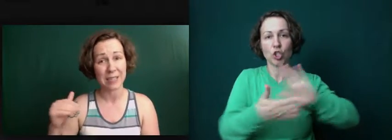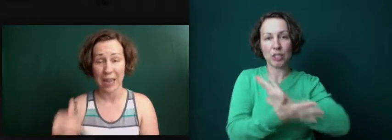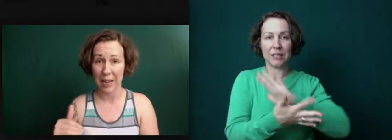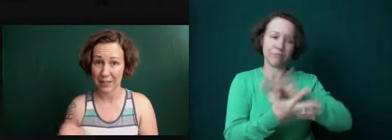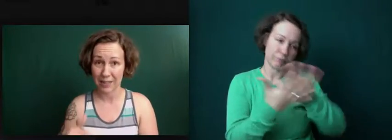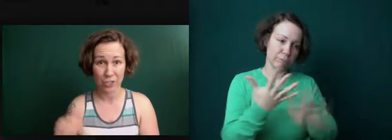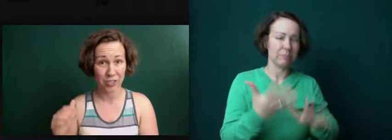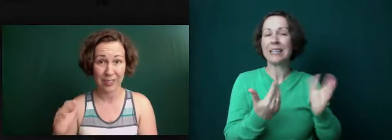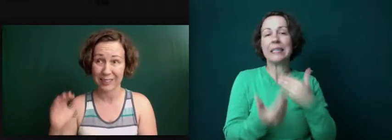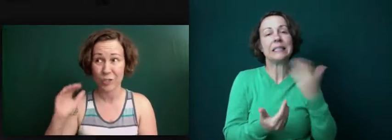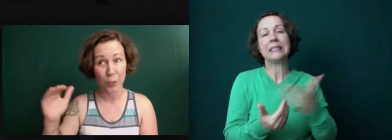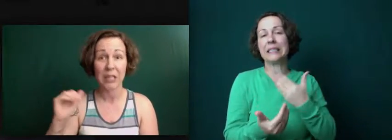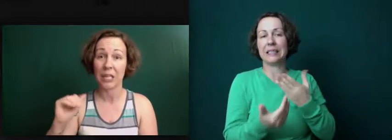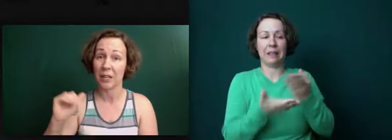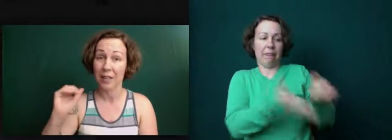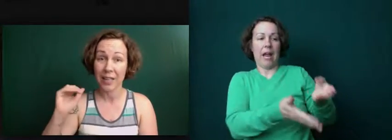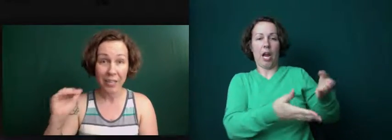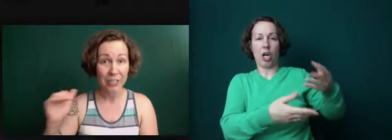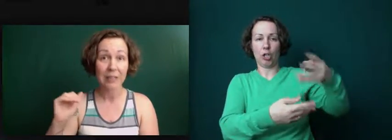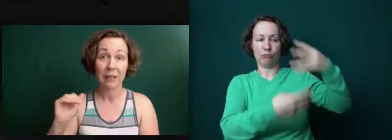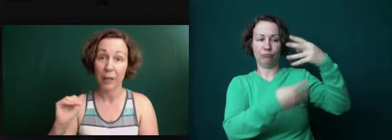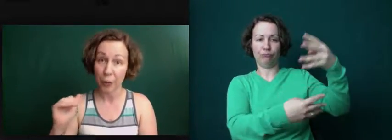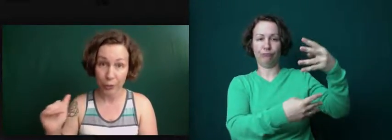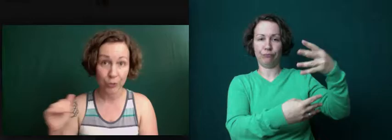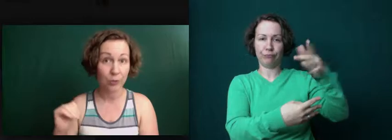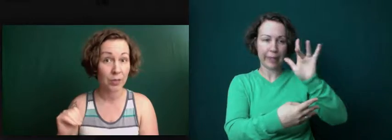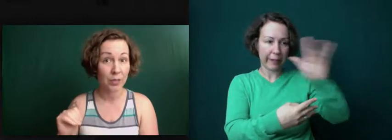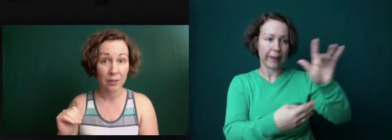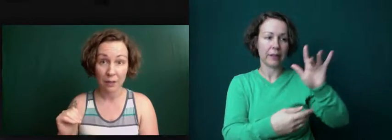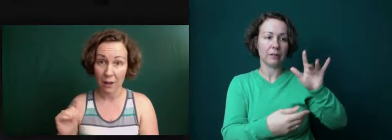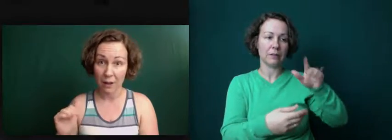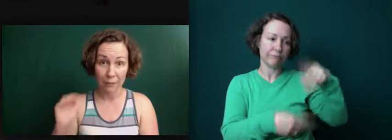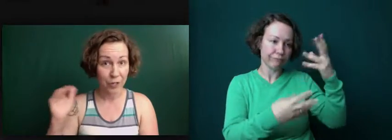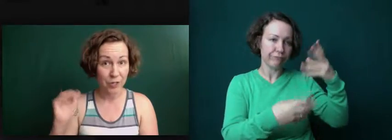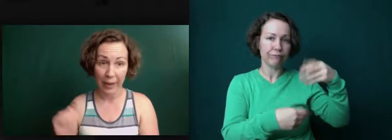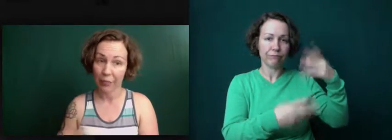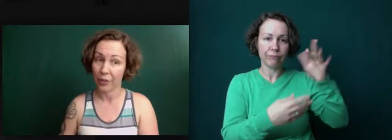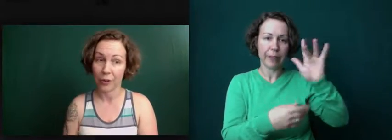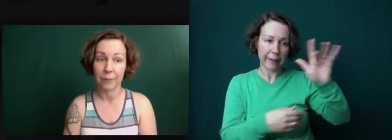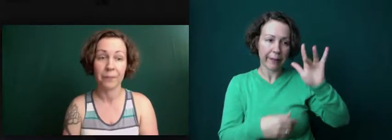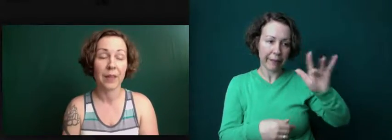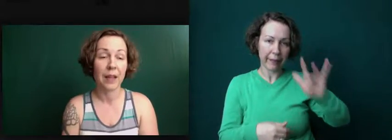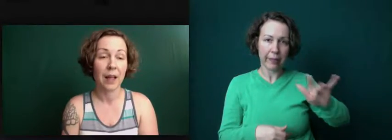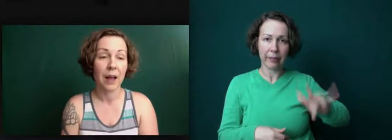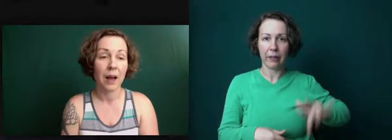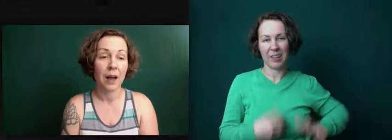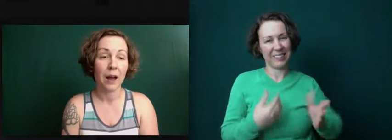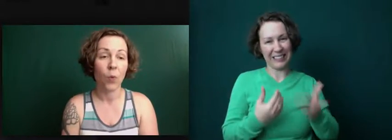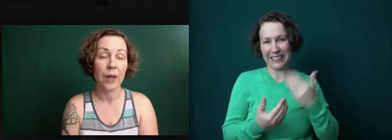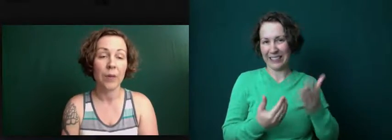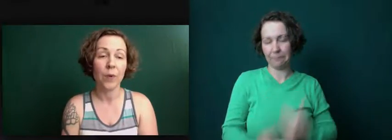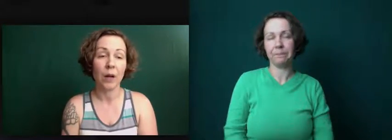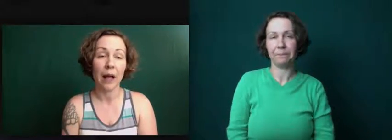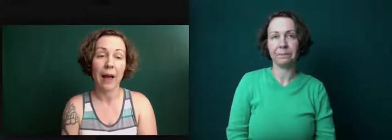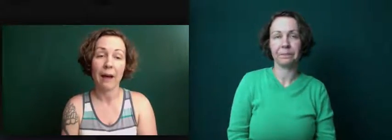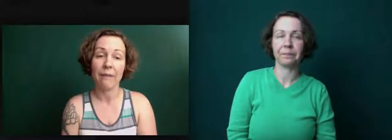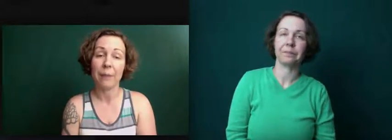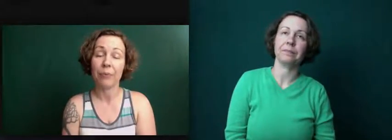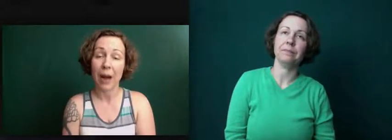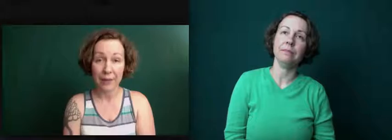really easy to access, just like super clear. You just click through first, second, third. We